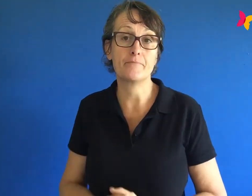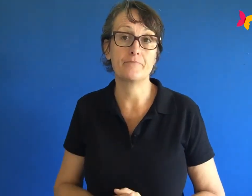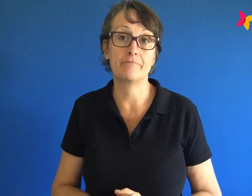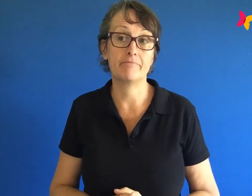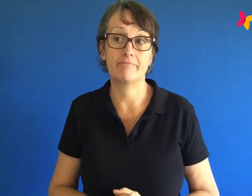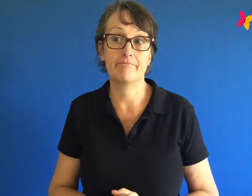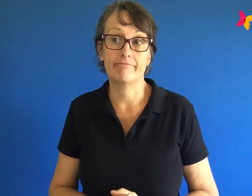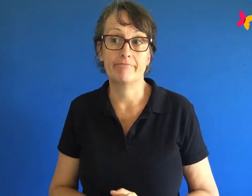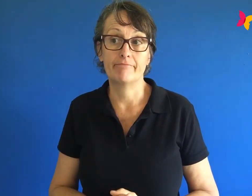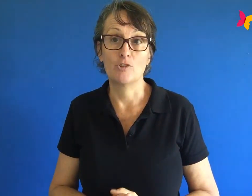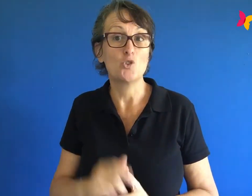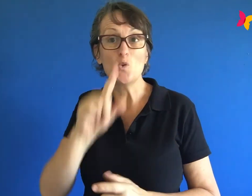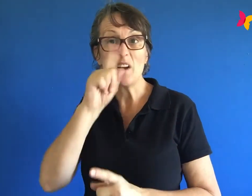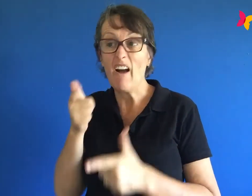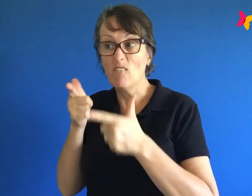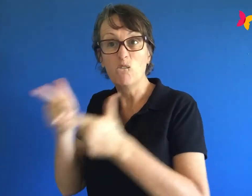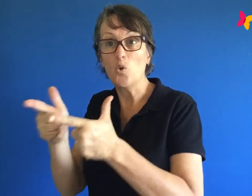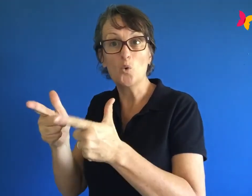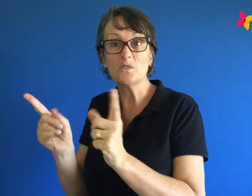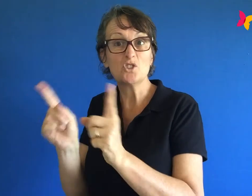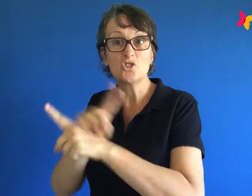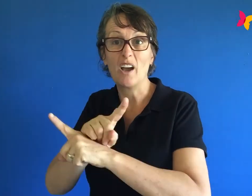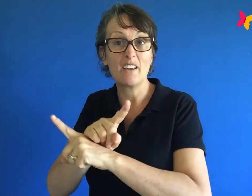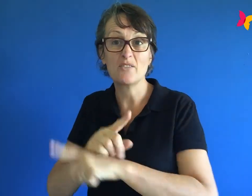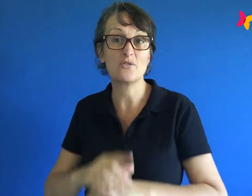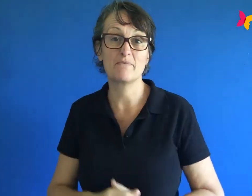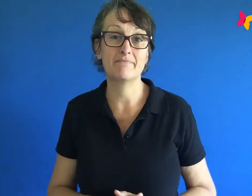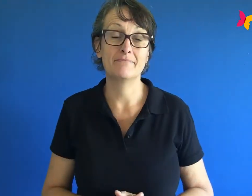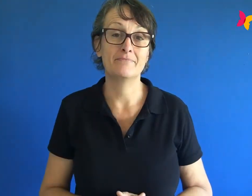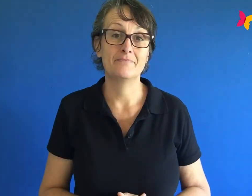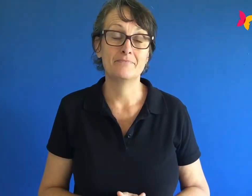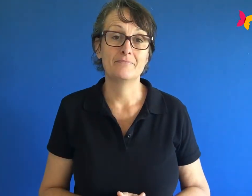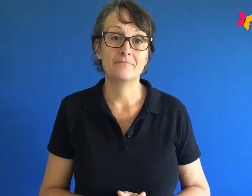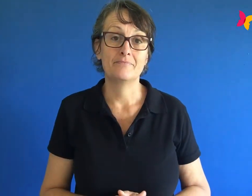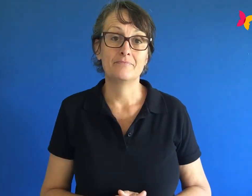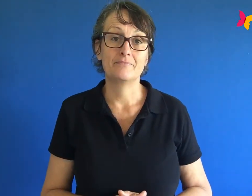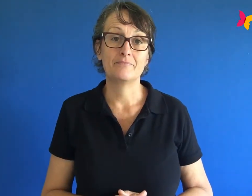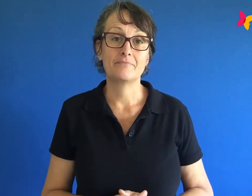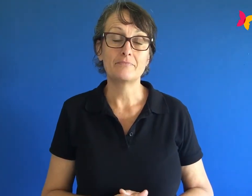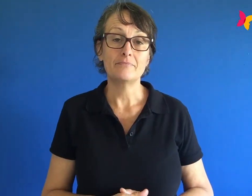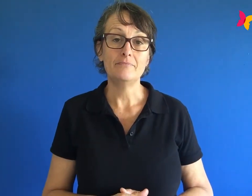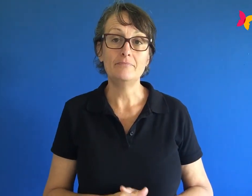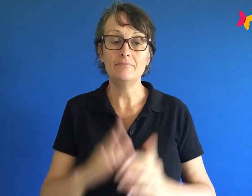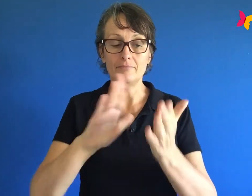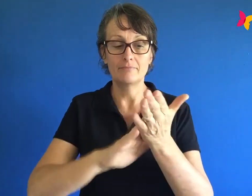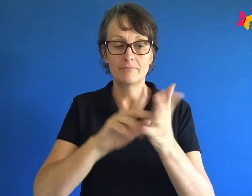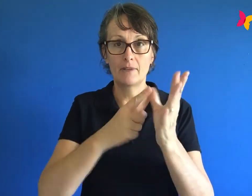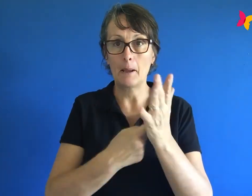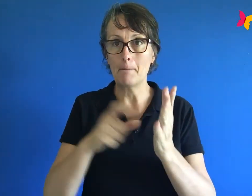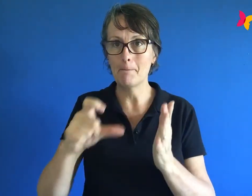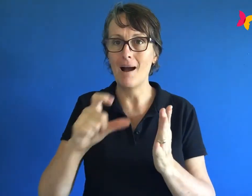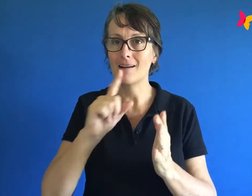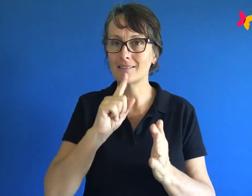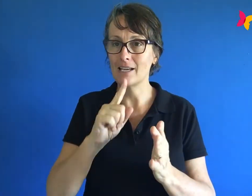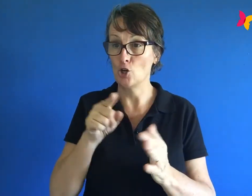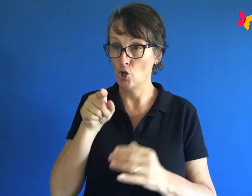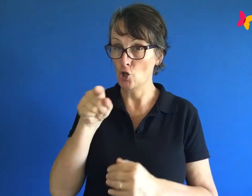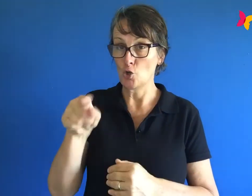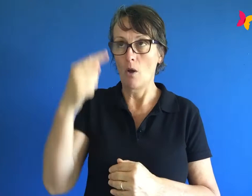to work. So when did you decide that you would change the way you approached the self-harming, how you reacted to it as a family? I think